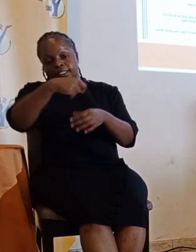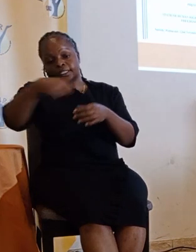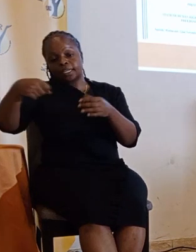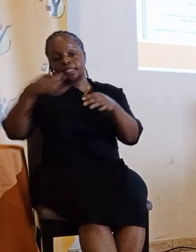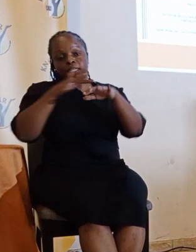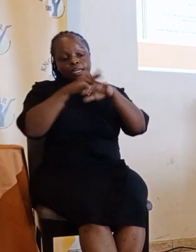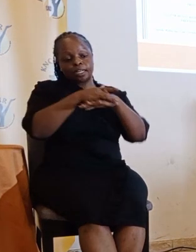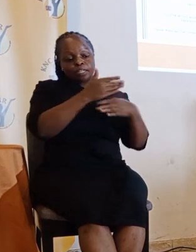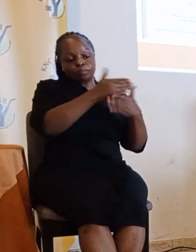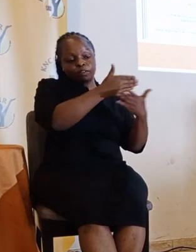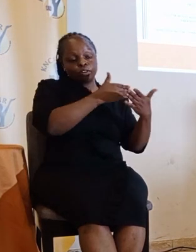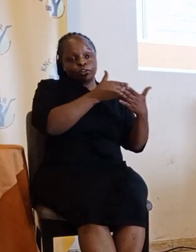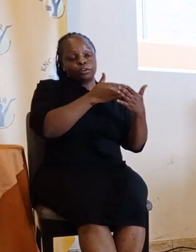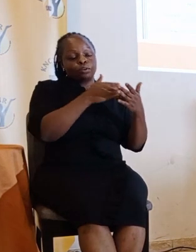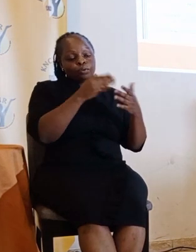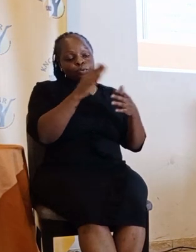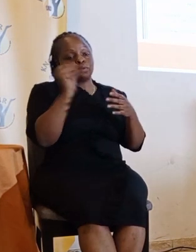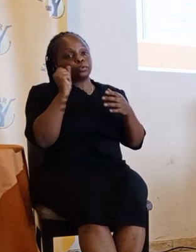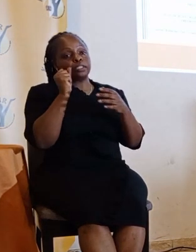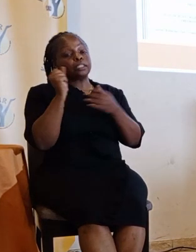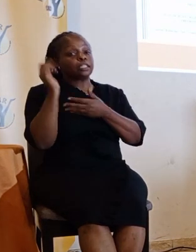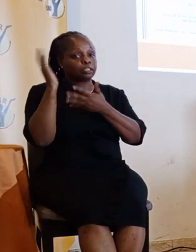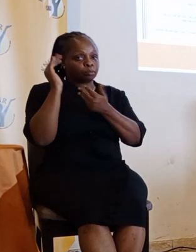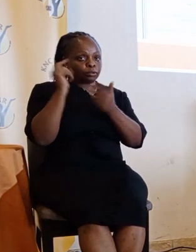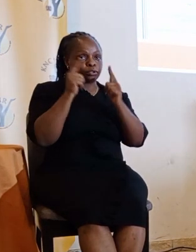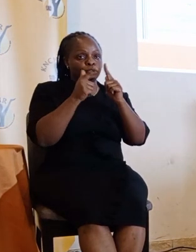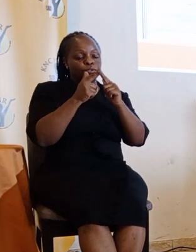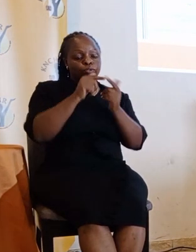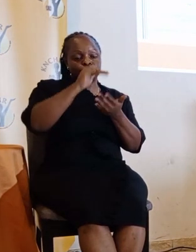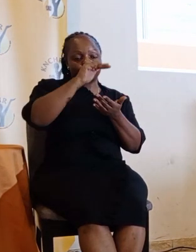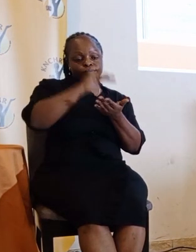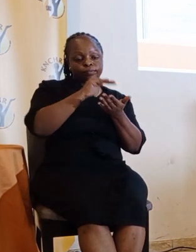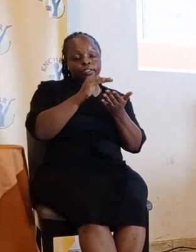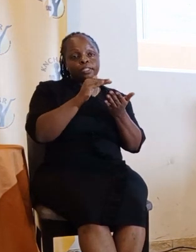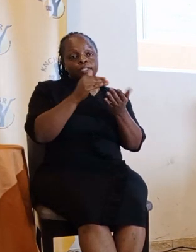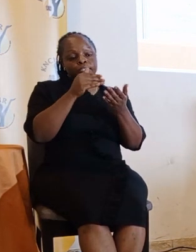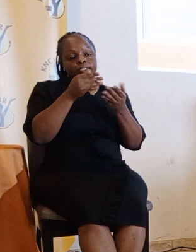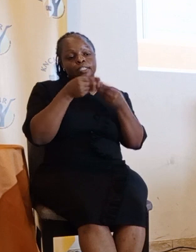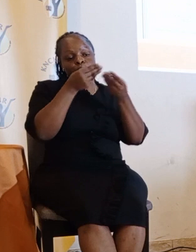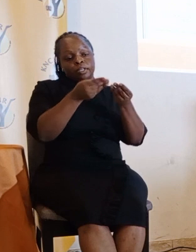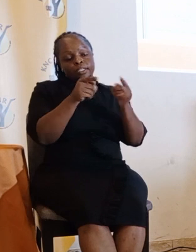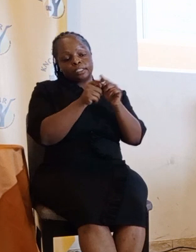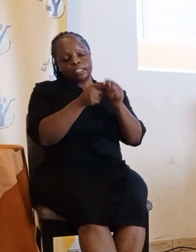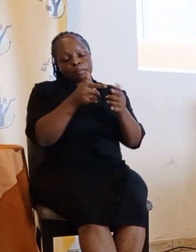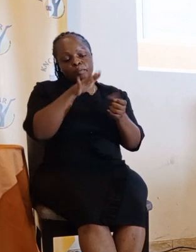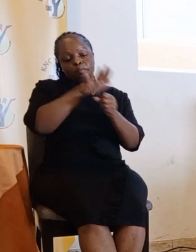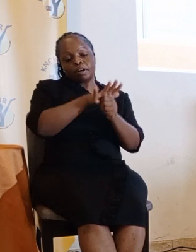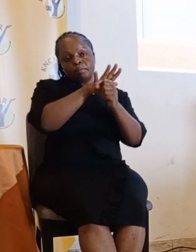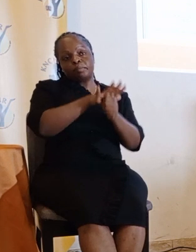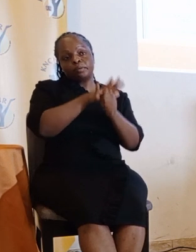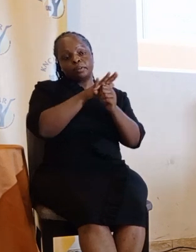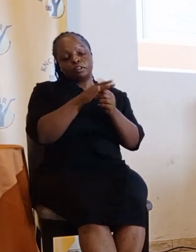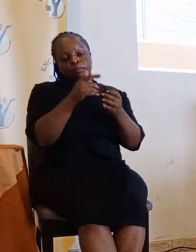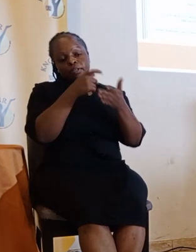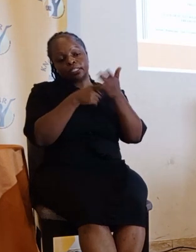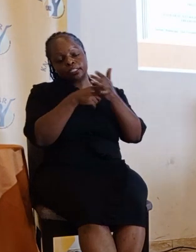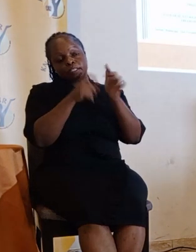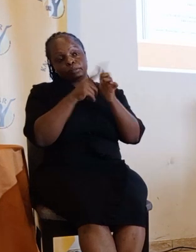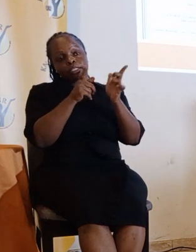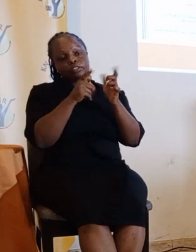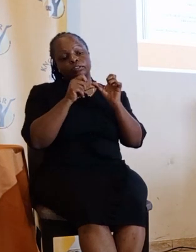year was intended to stabilize supply and pump prices. However, EPRA continues to report an increase in